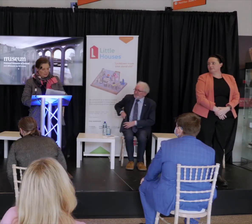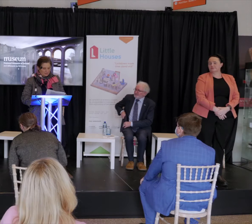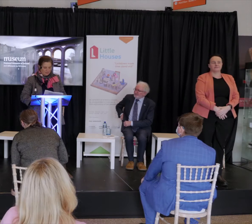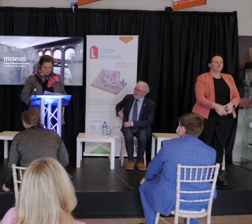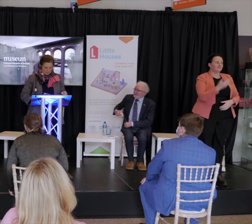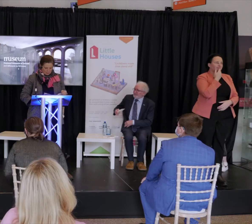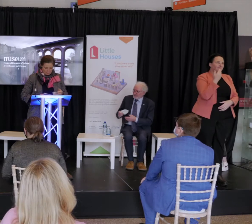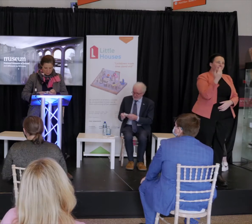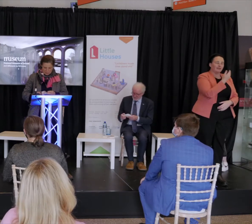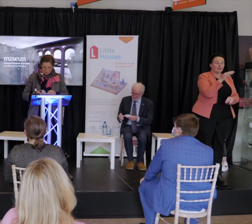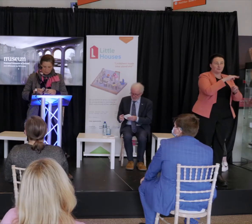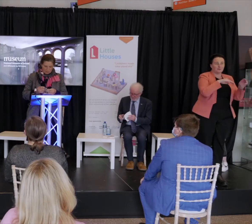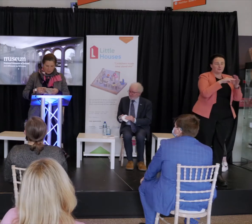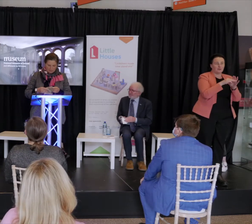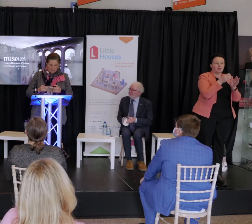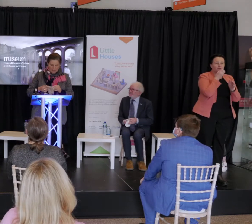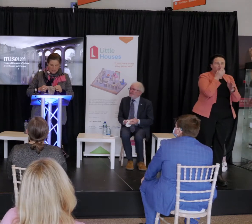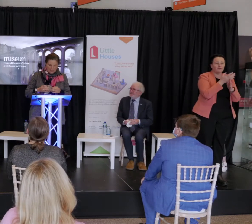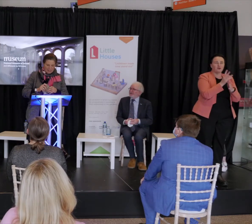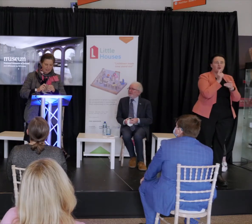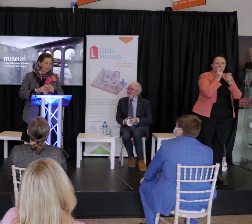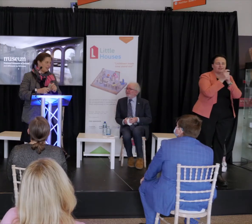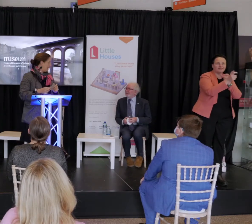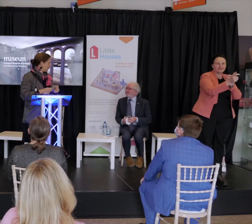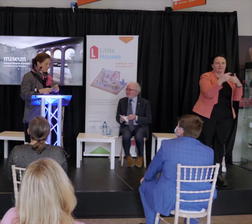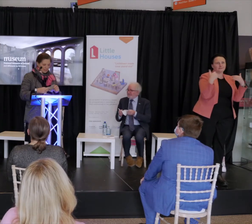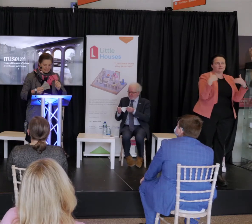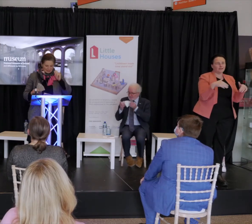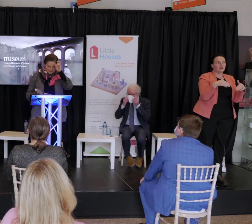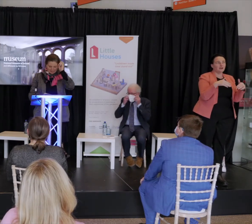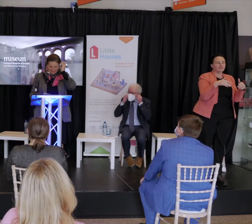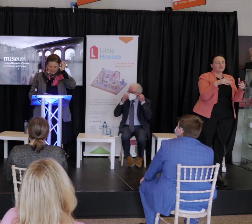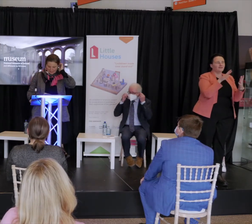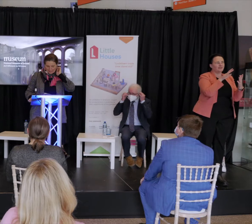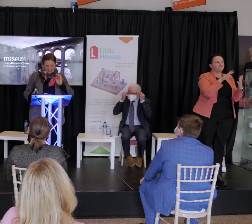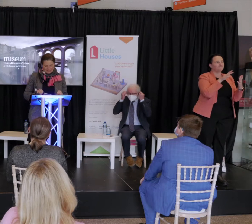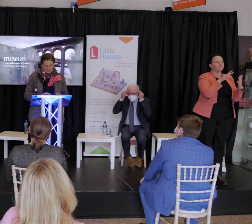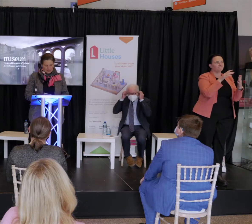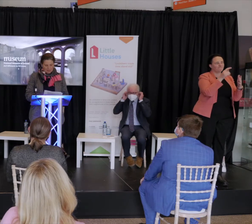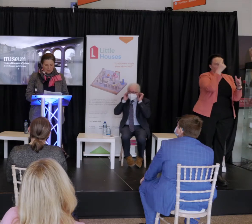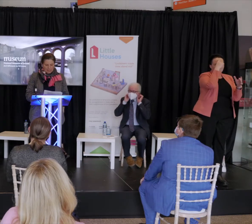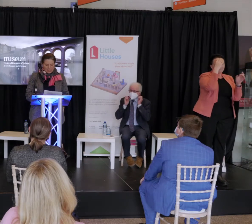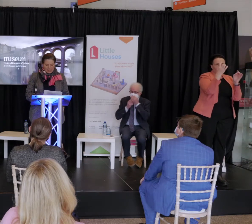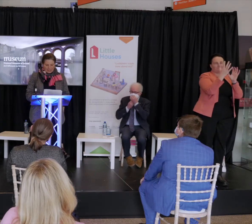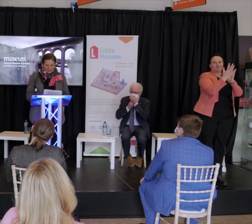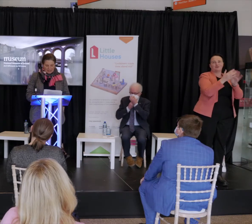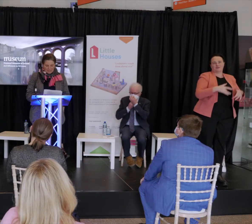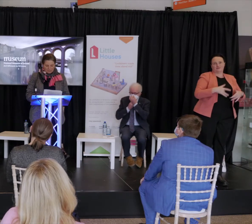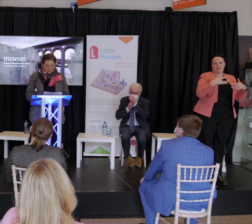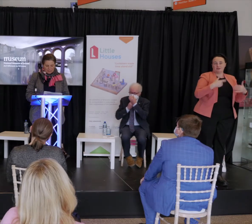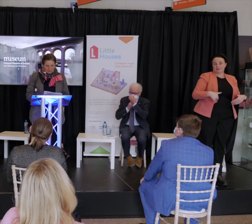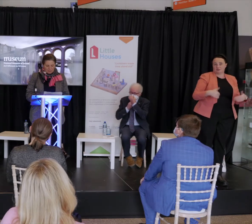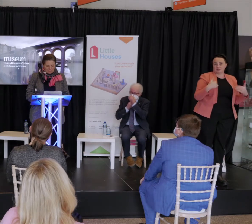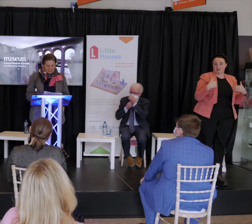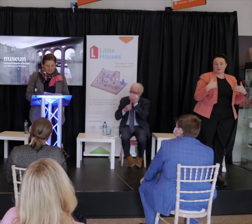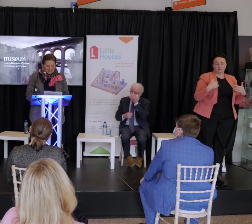Good Minister, for those really thoughtful words, which I think echo how many of us feel about the exhibition this morning. And